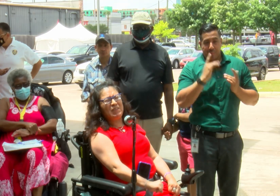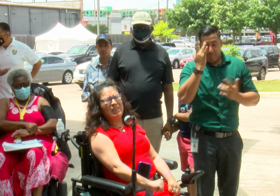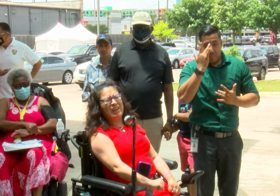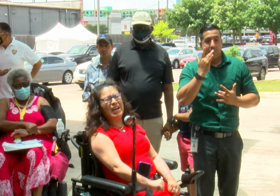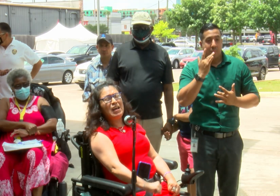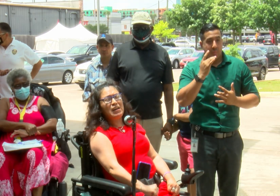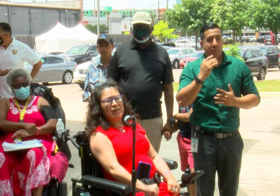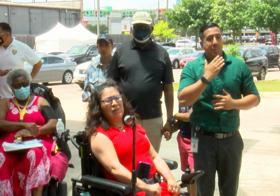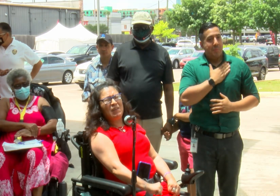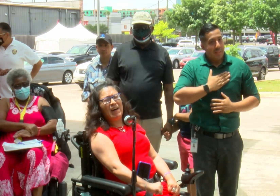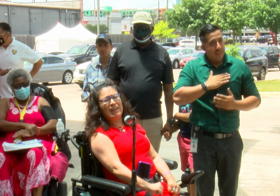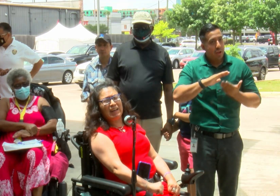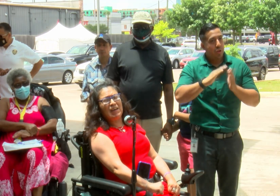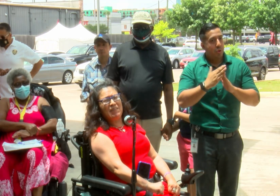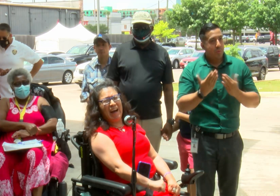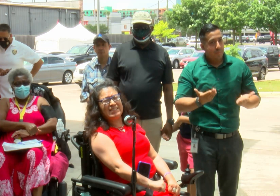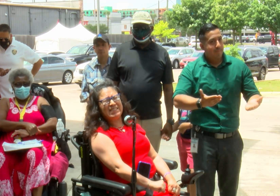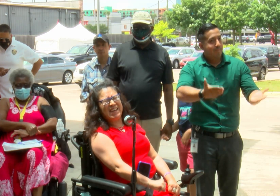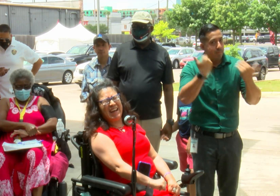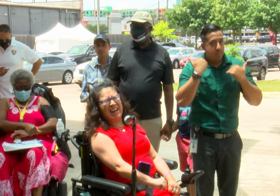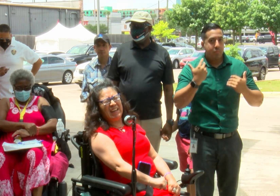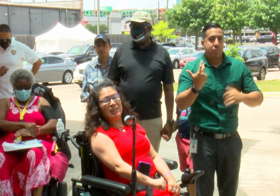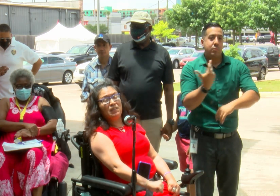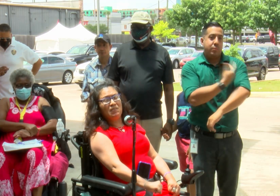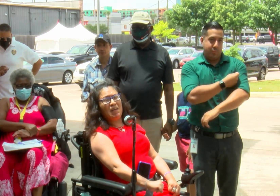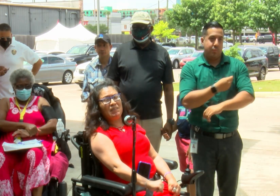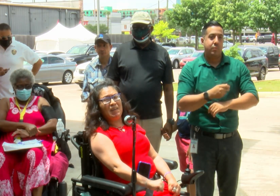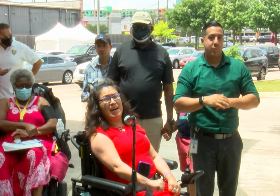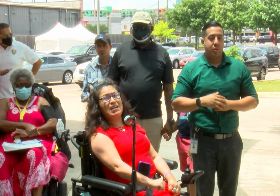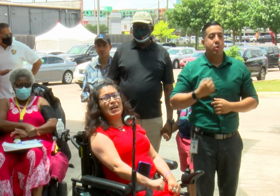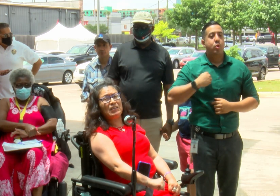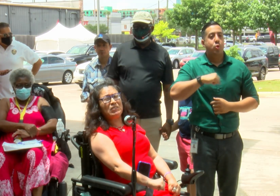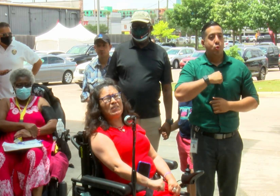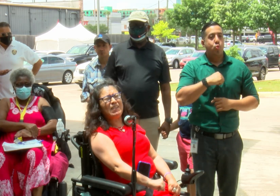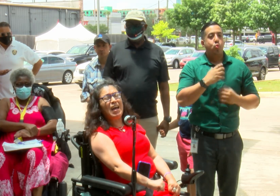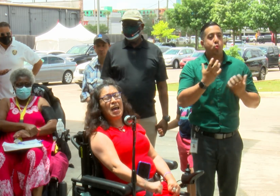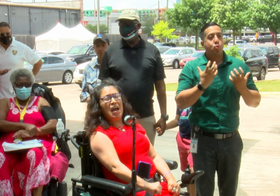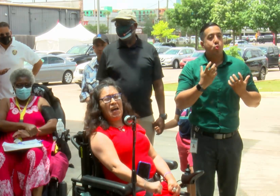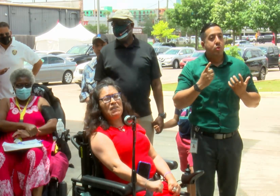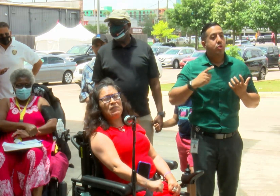please, community, come out and get vaccinated. We want to